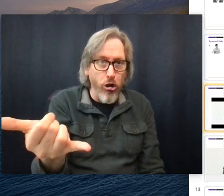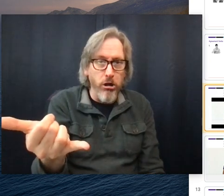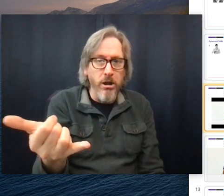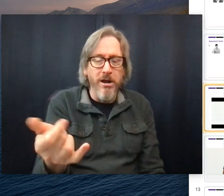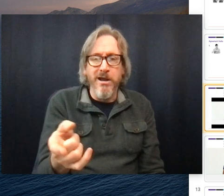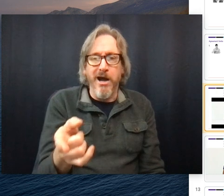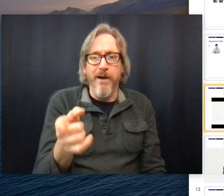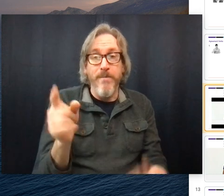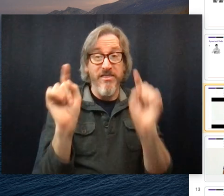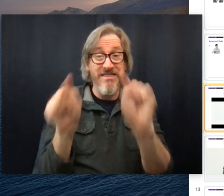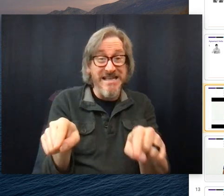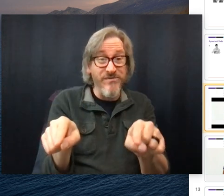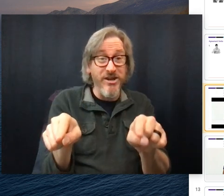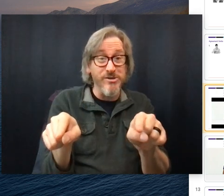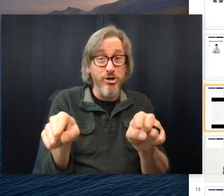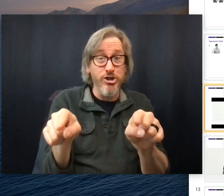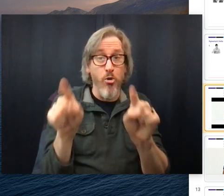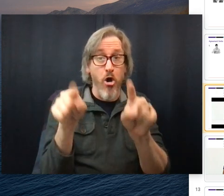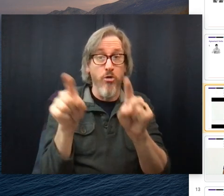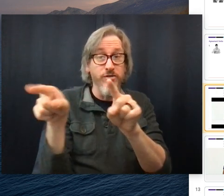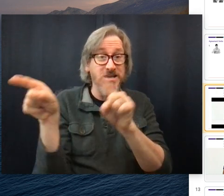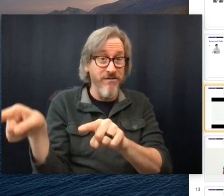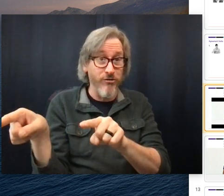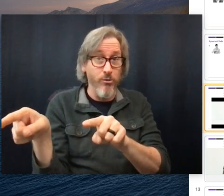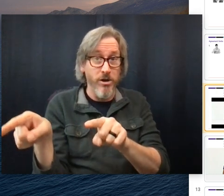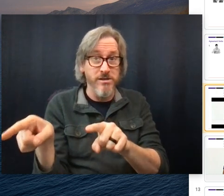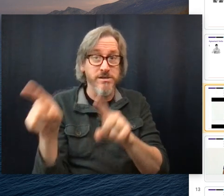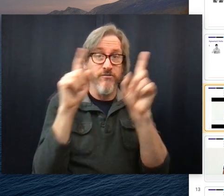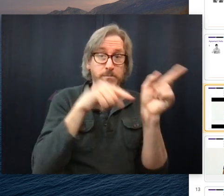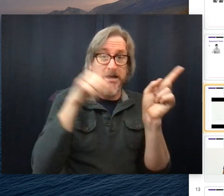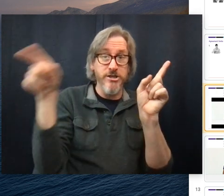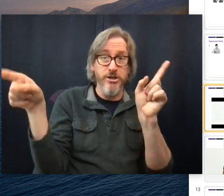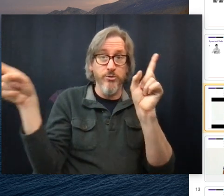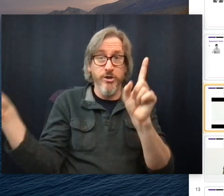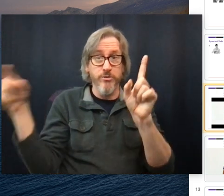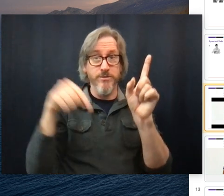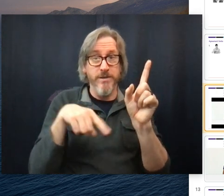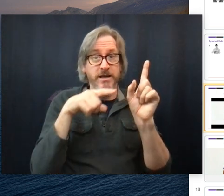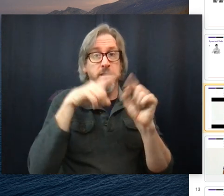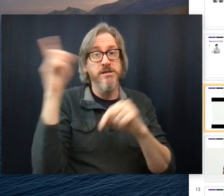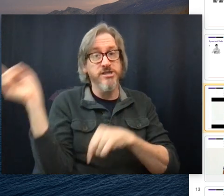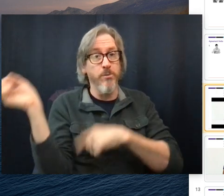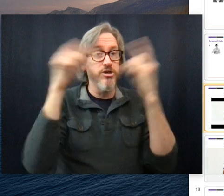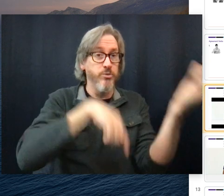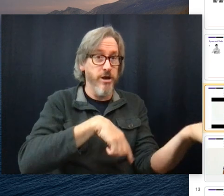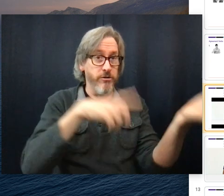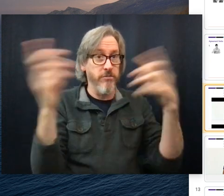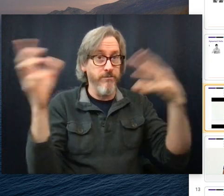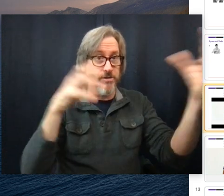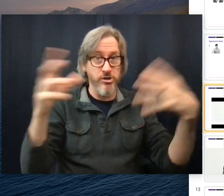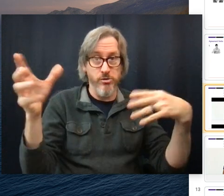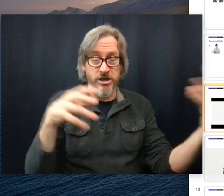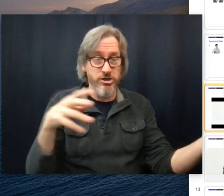call. These videos show all the different ones, from me to you, you to me, someone to